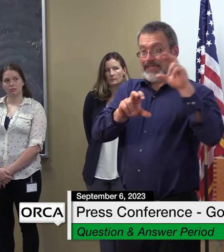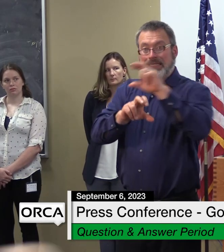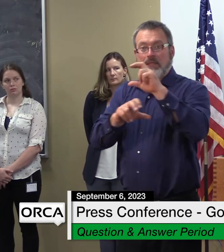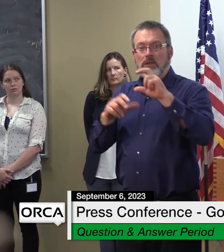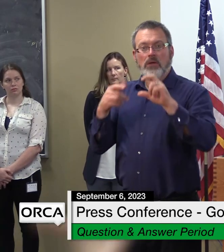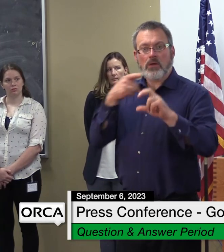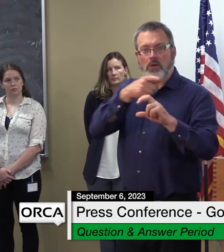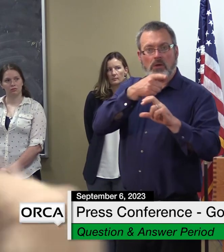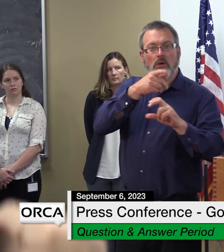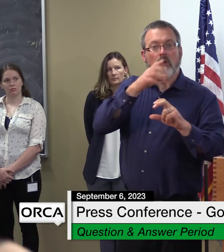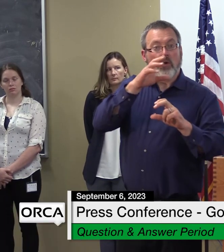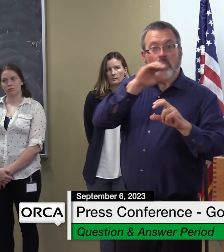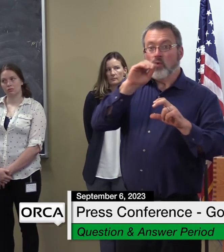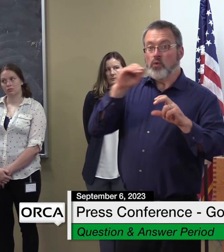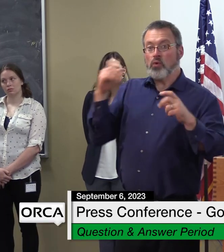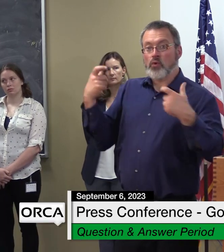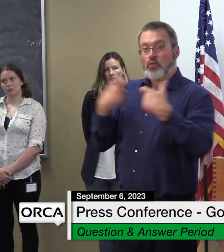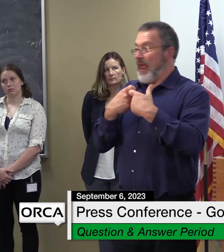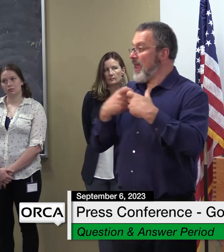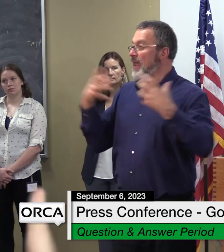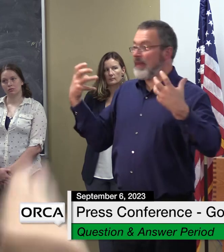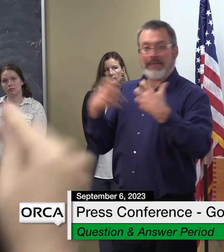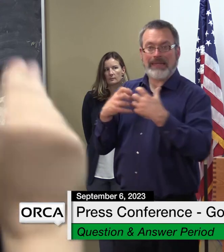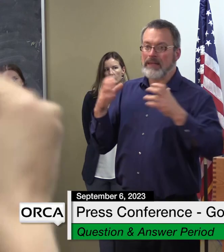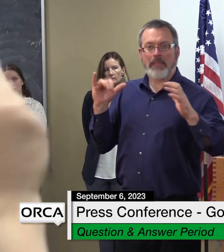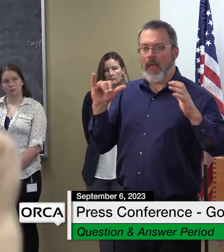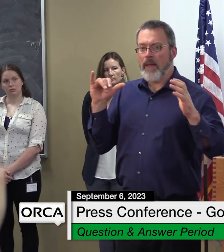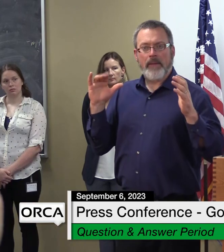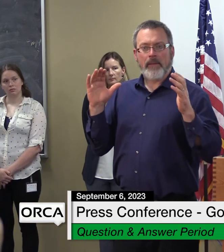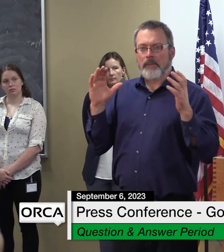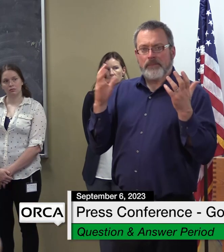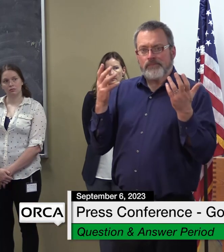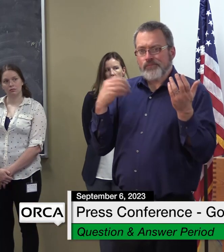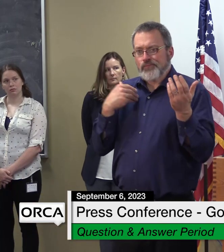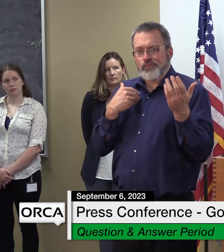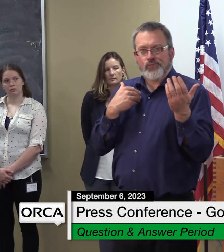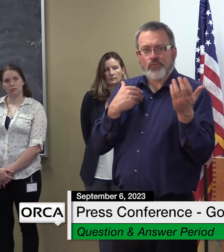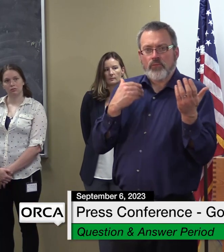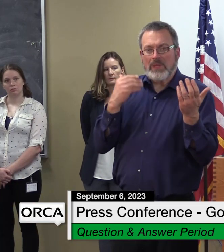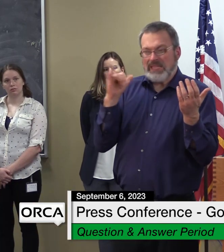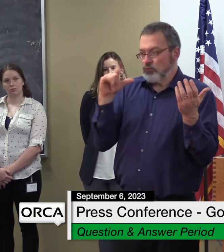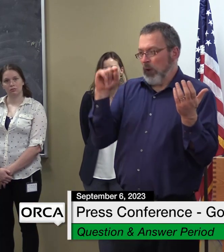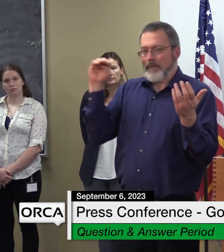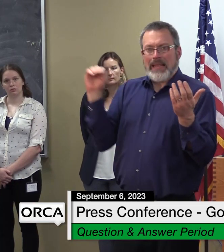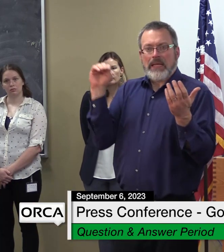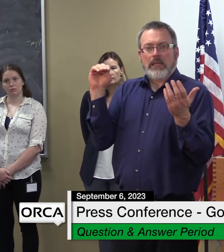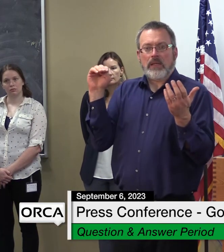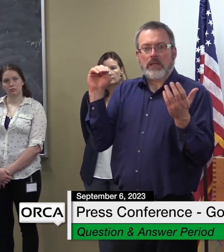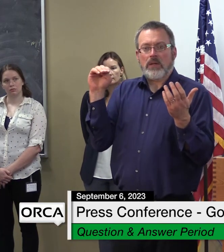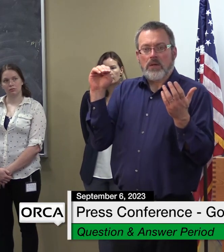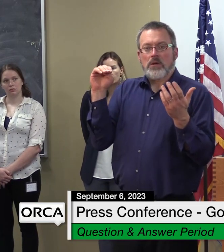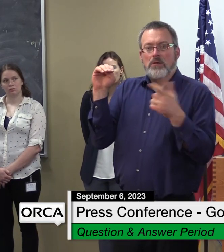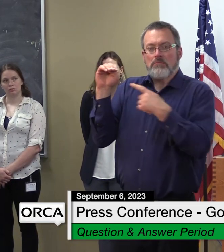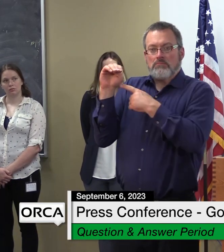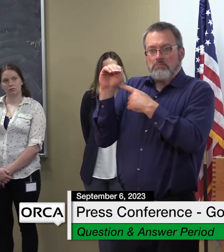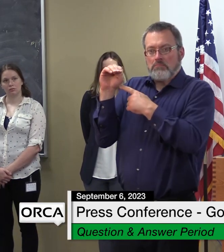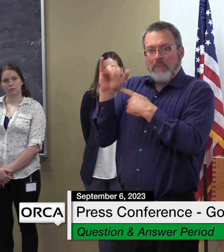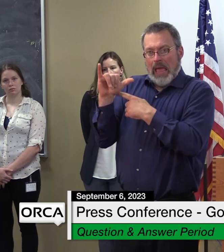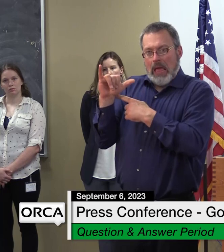that they were hoping to get. So this money won't be used, this $20 million won't be used for another, I think it's